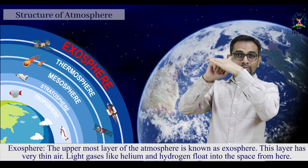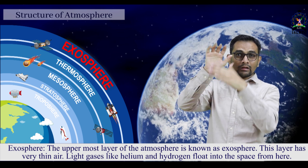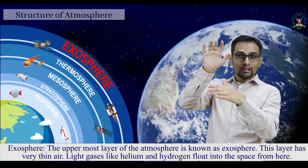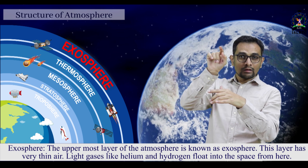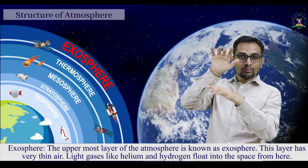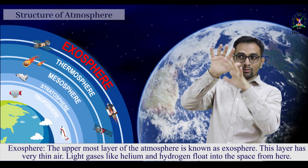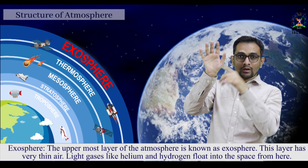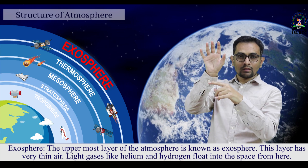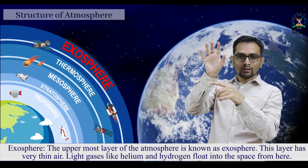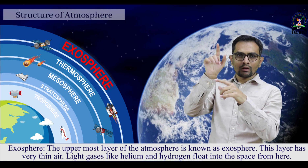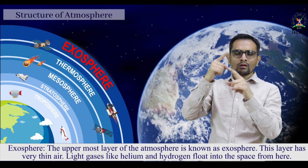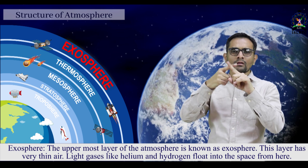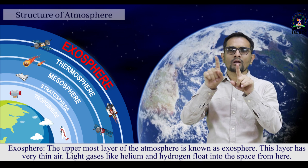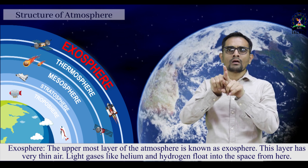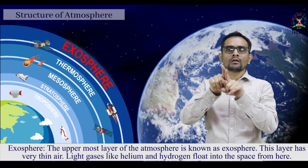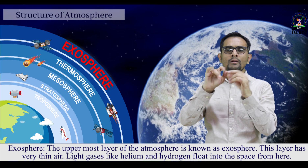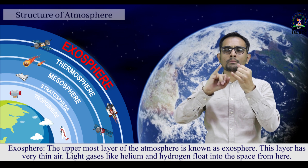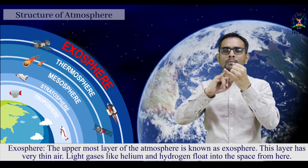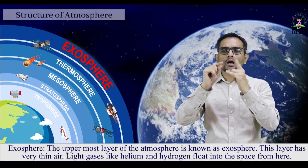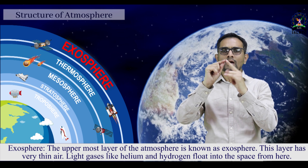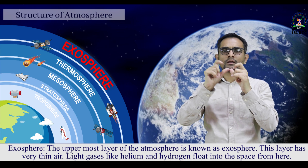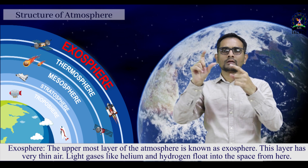floats into the space from here.